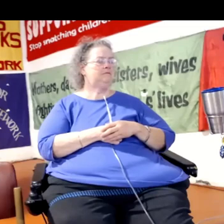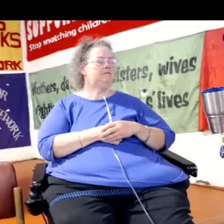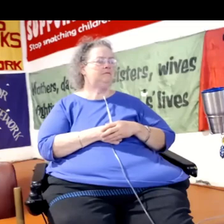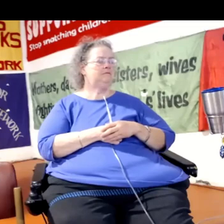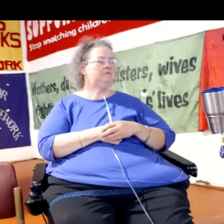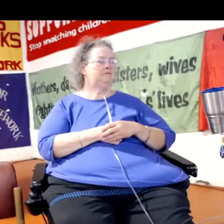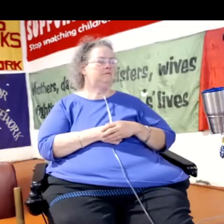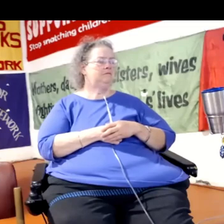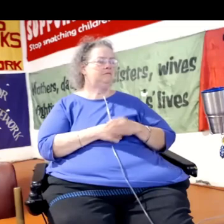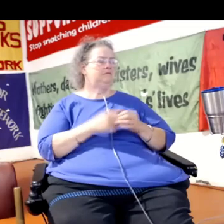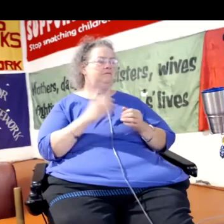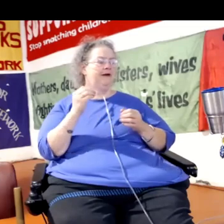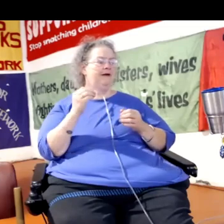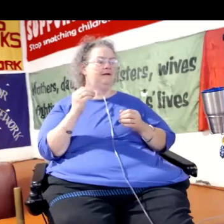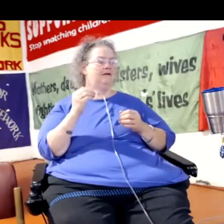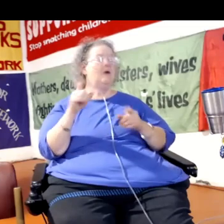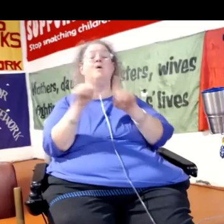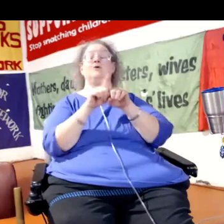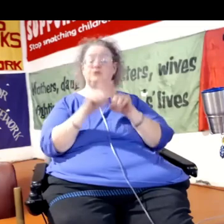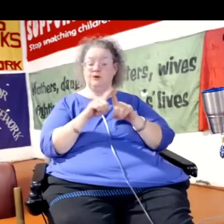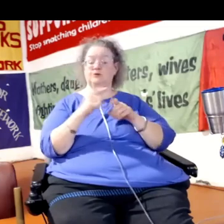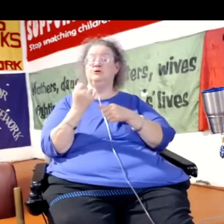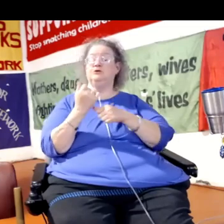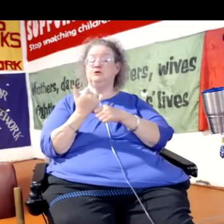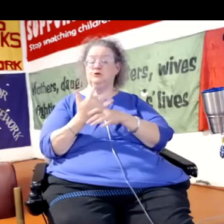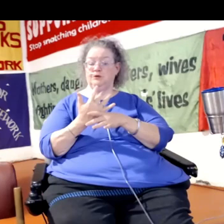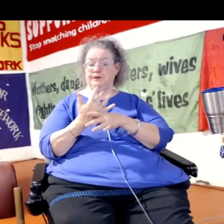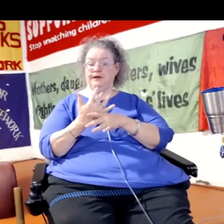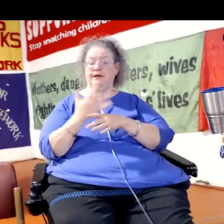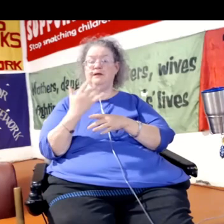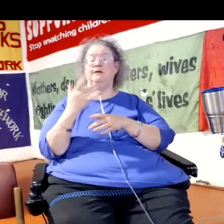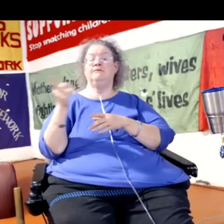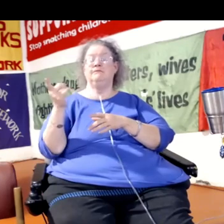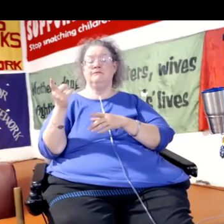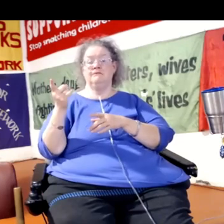I just wanted to say, oh yes, in Germany, another great thing.